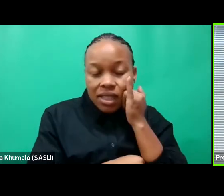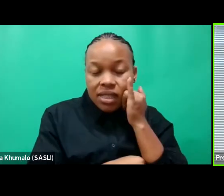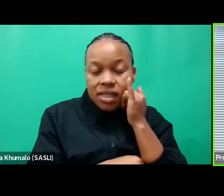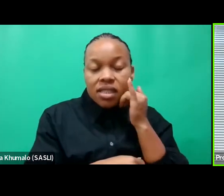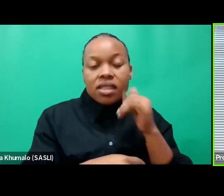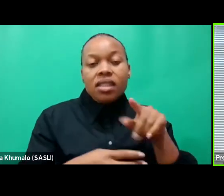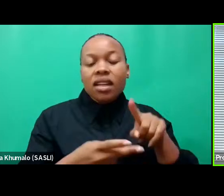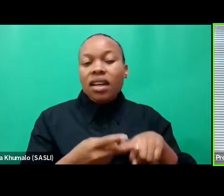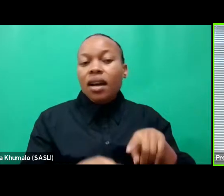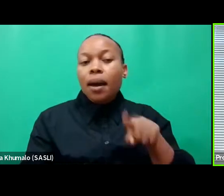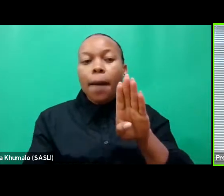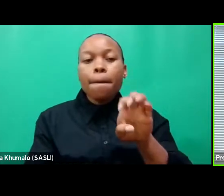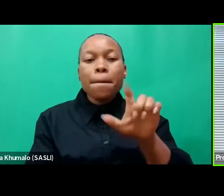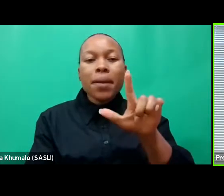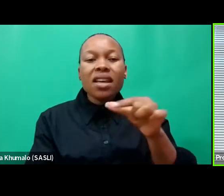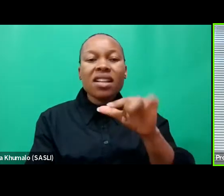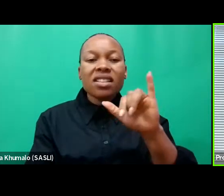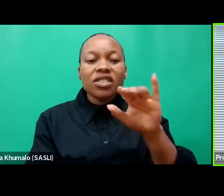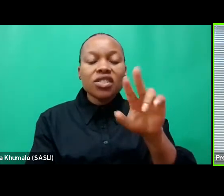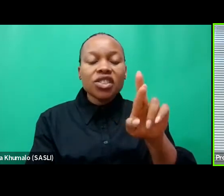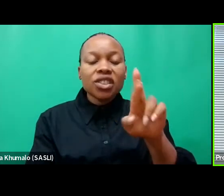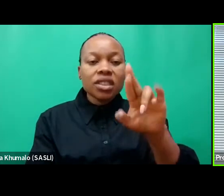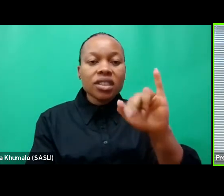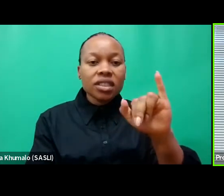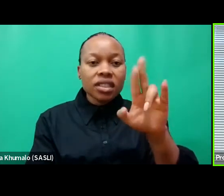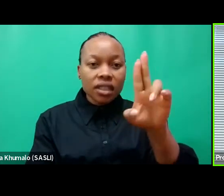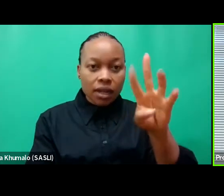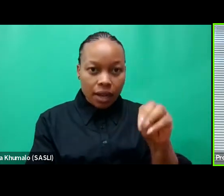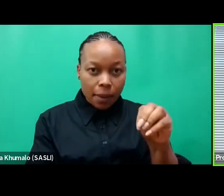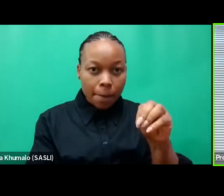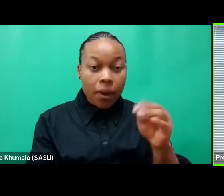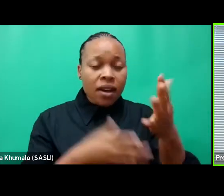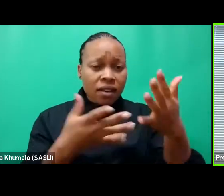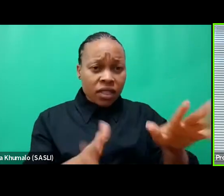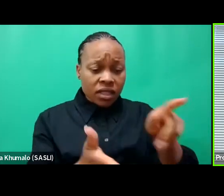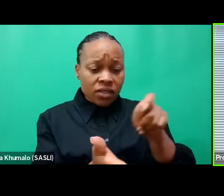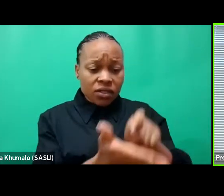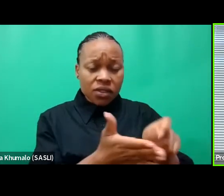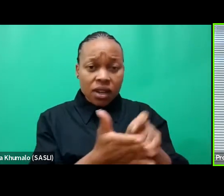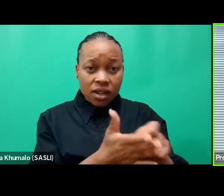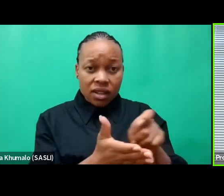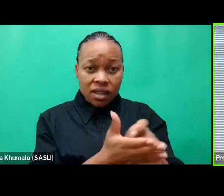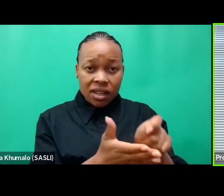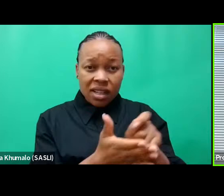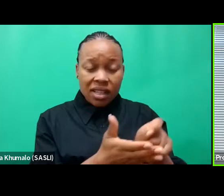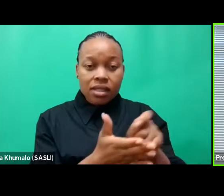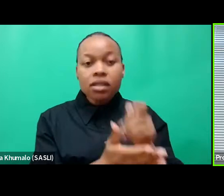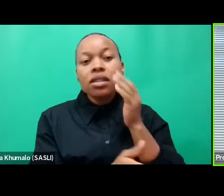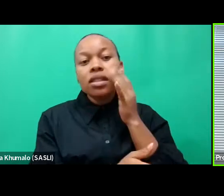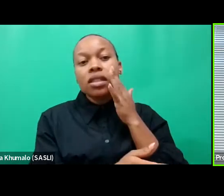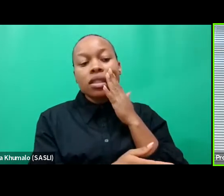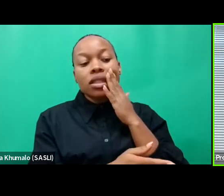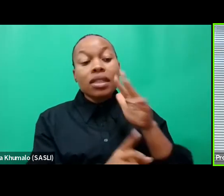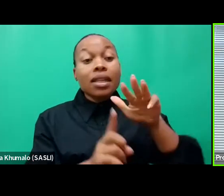UK, and Marsden and Jackson wrote a book in 1962